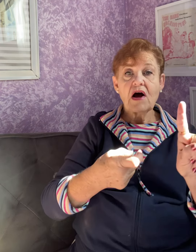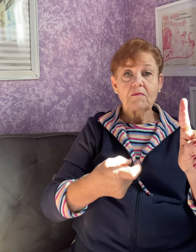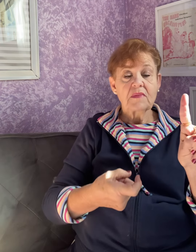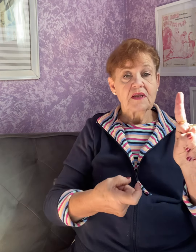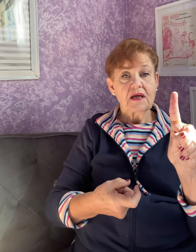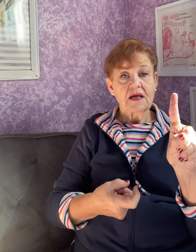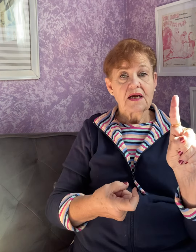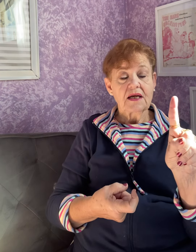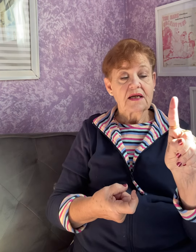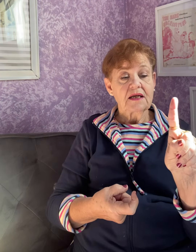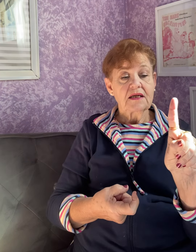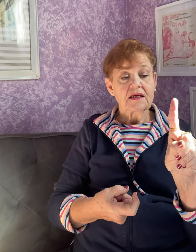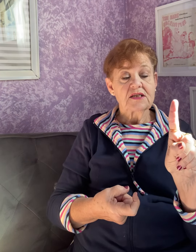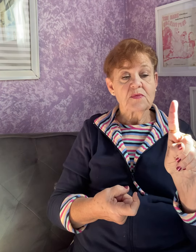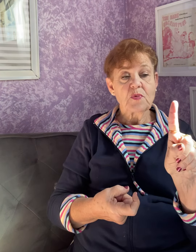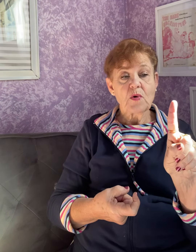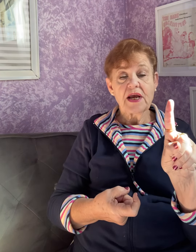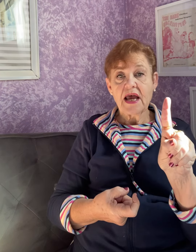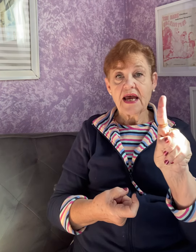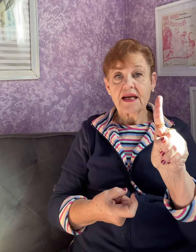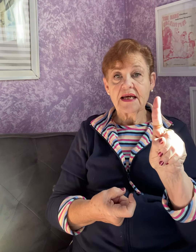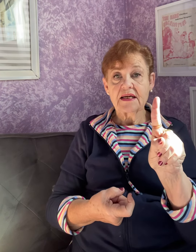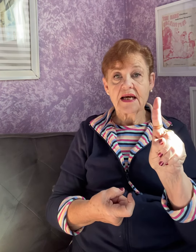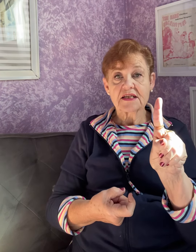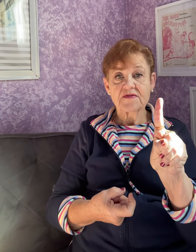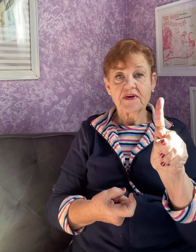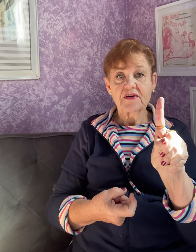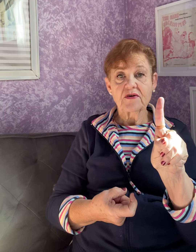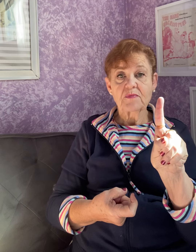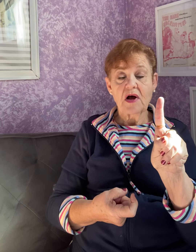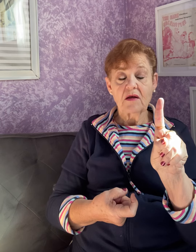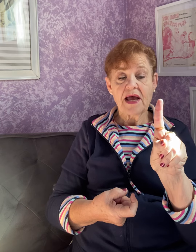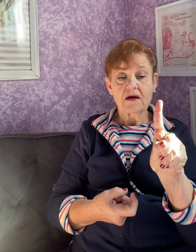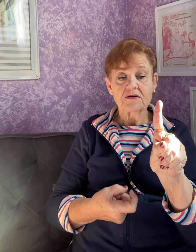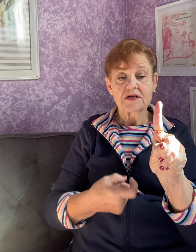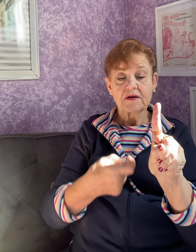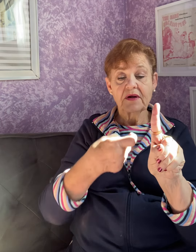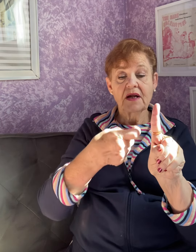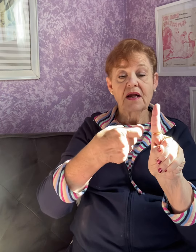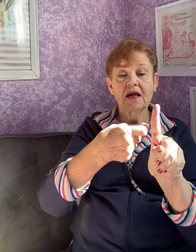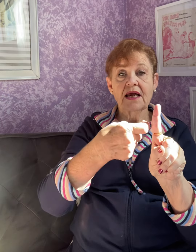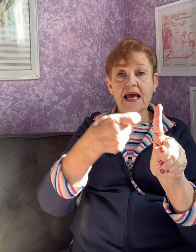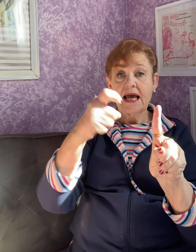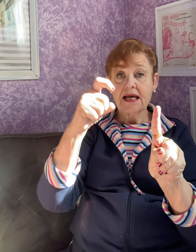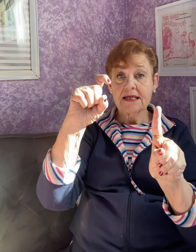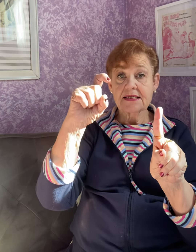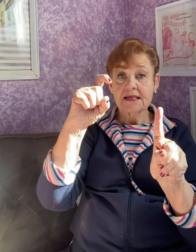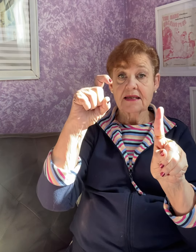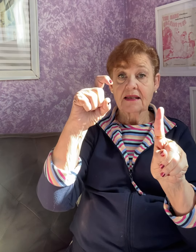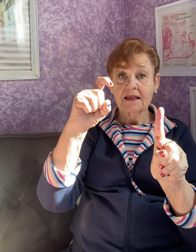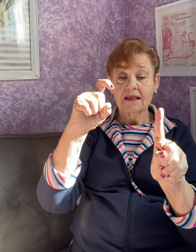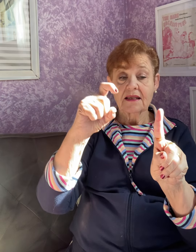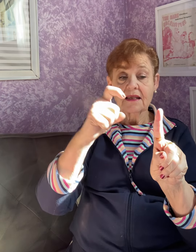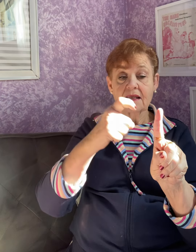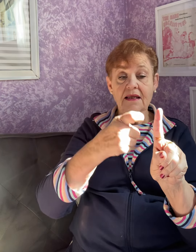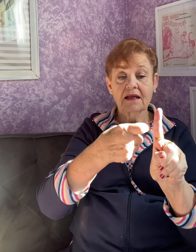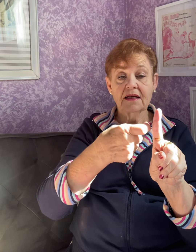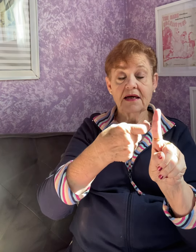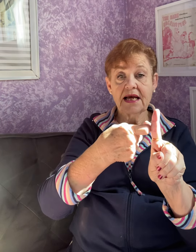from, supporting hand, index finger, palm out, X next